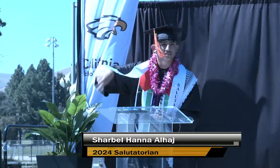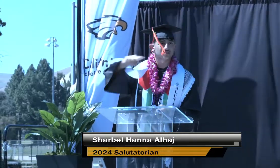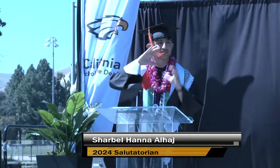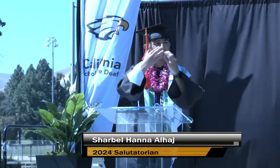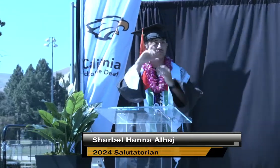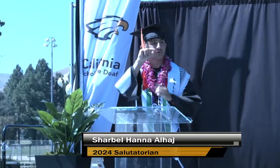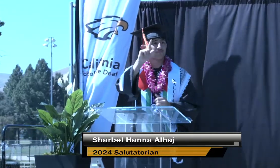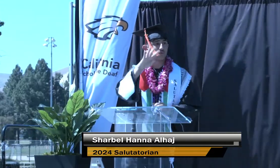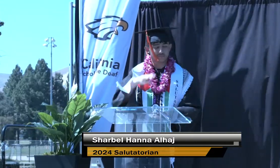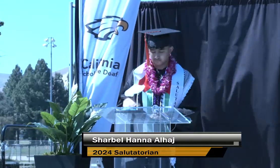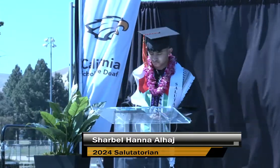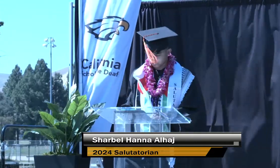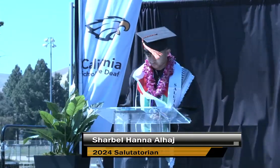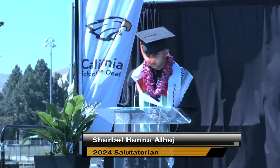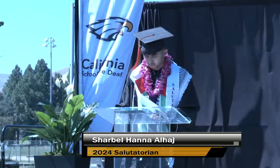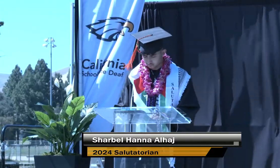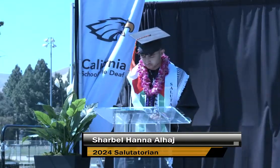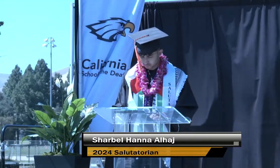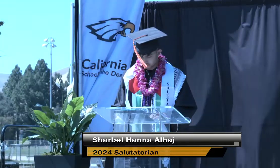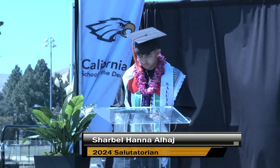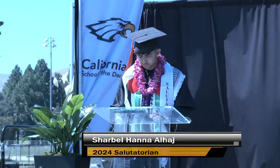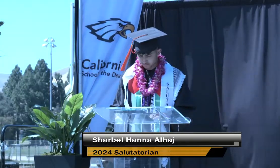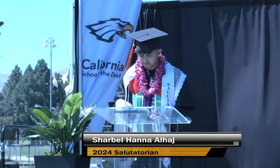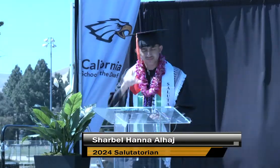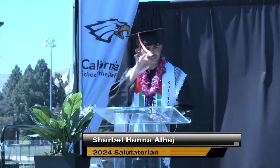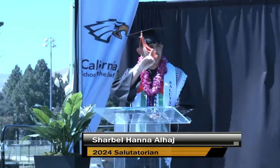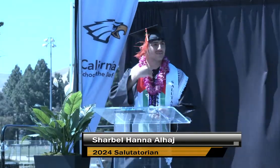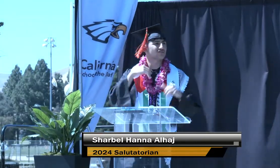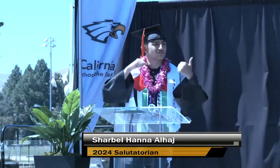CSD has the best programs for us, class of 2024.